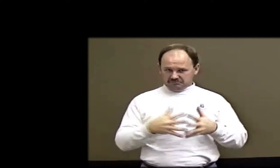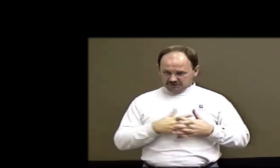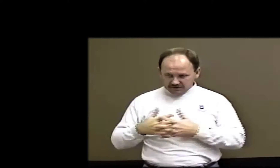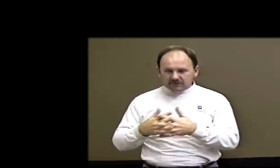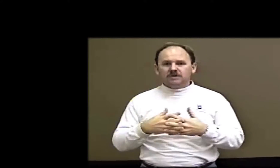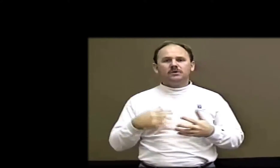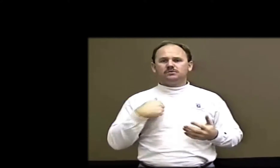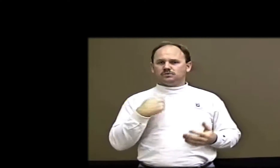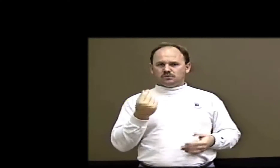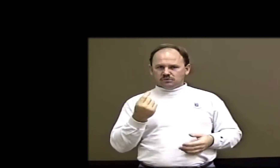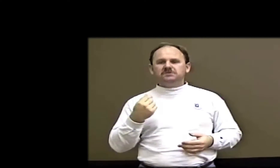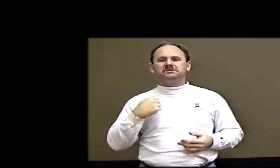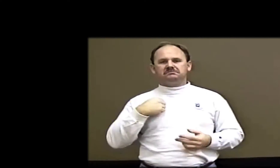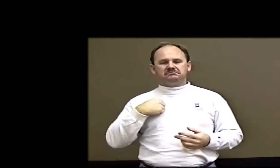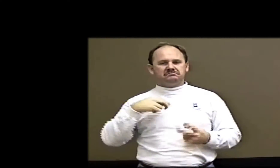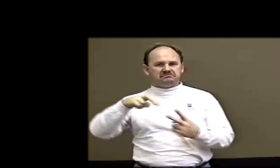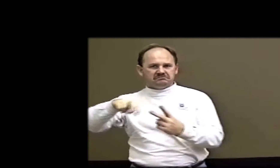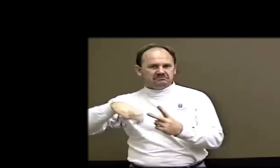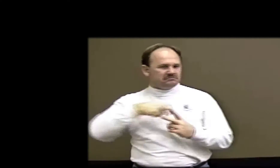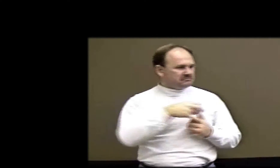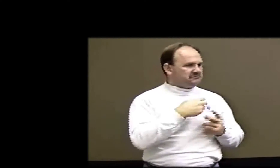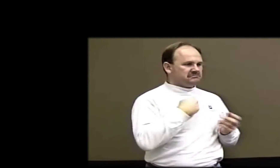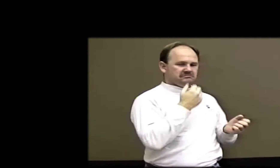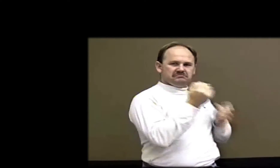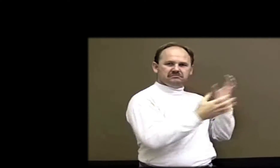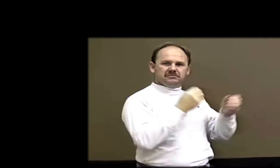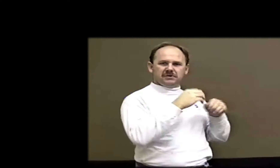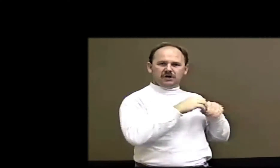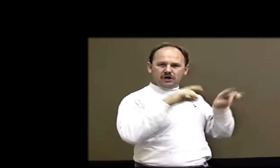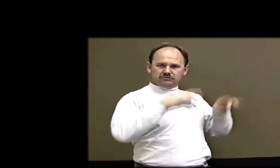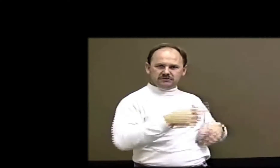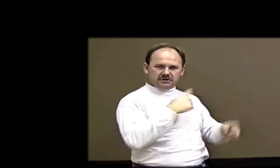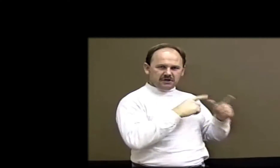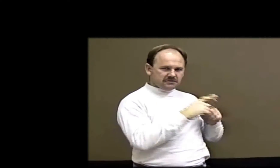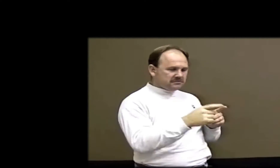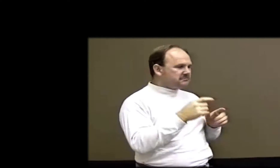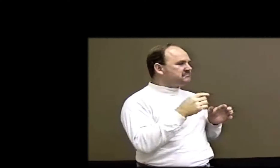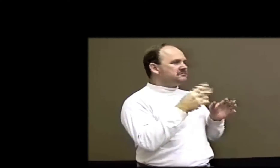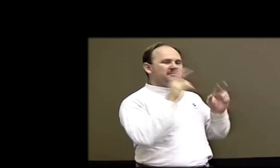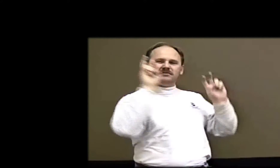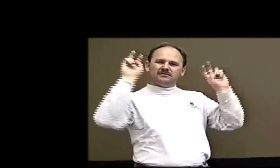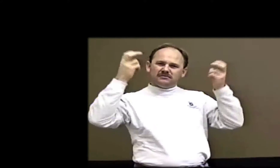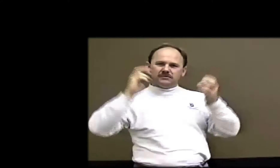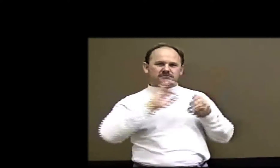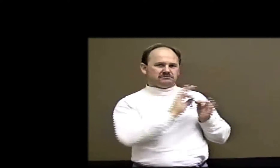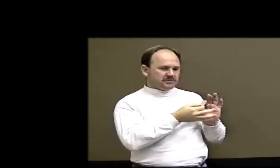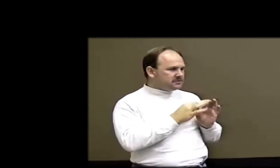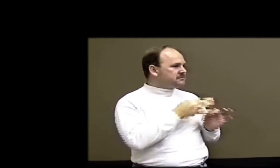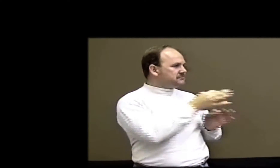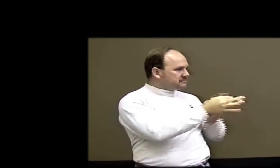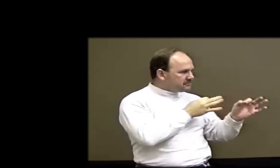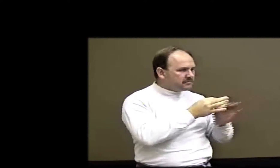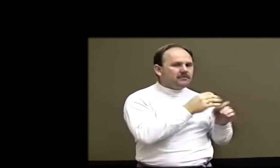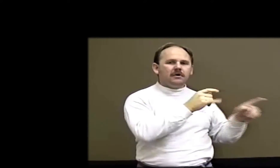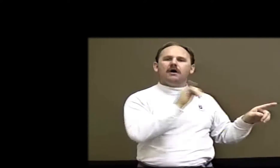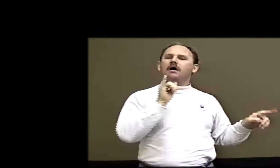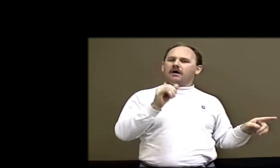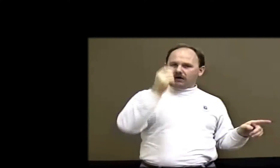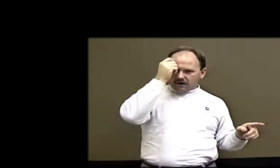deaf person who uses American Sign Language, I would use American Sign Language to talk to the American deaf person, and